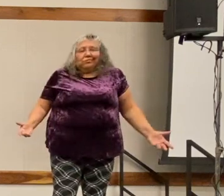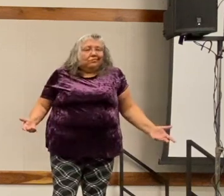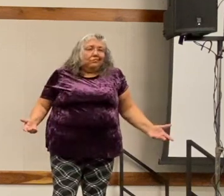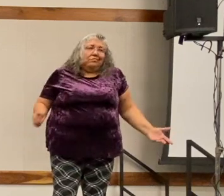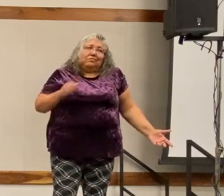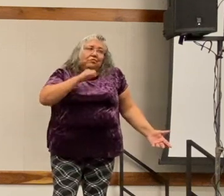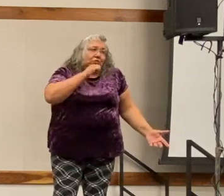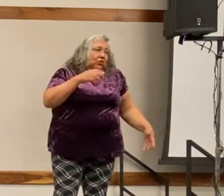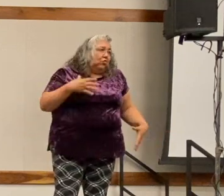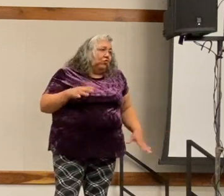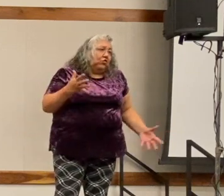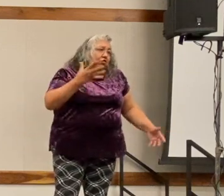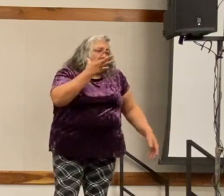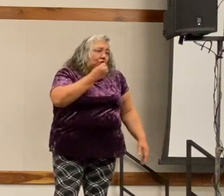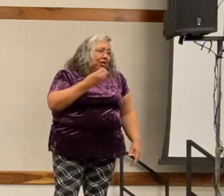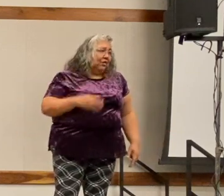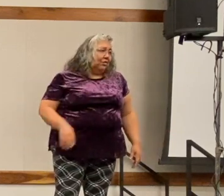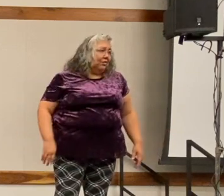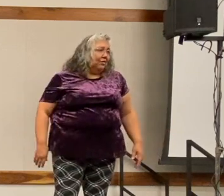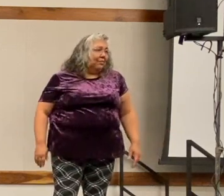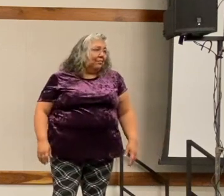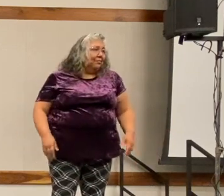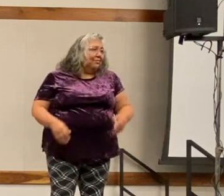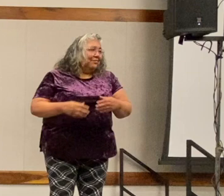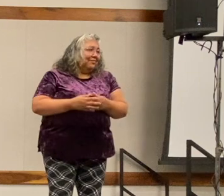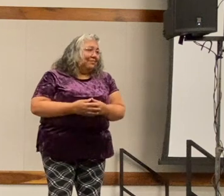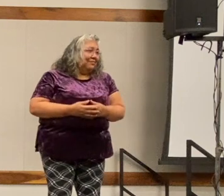dress too pretty.